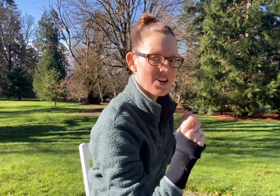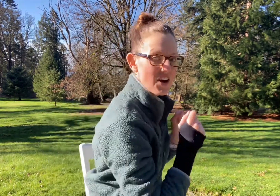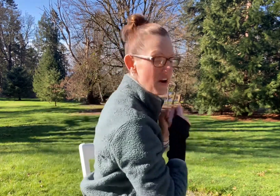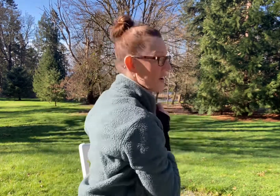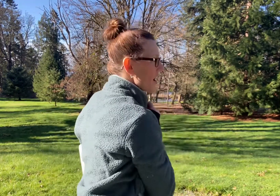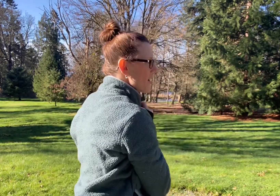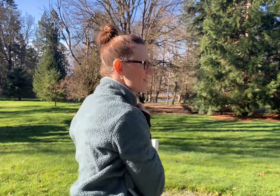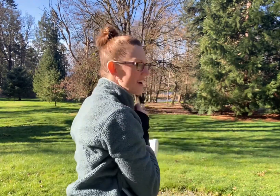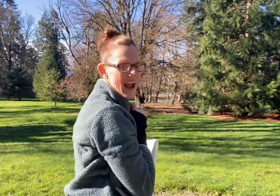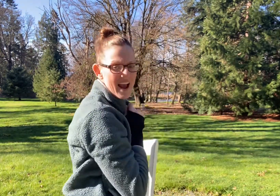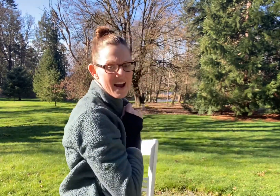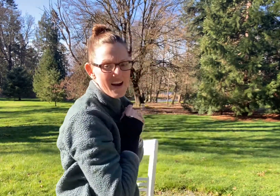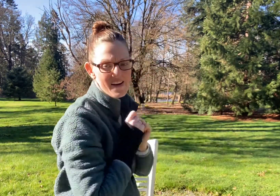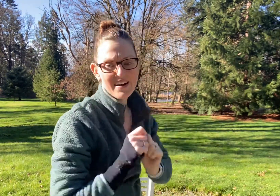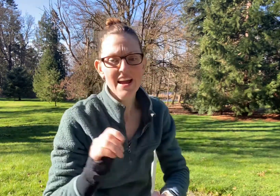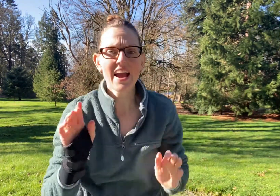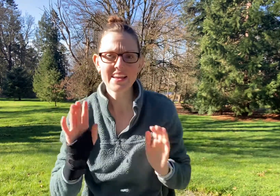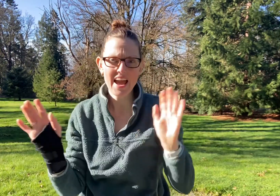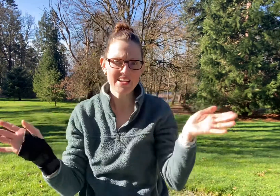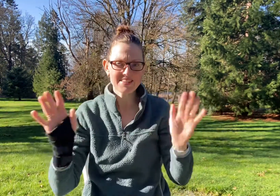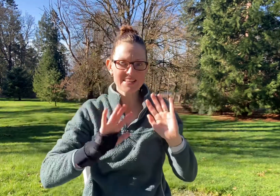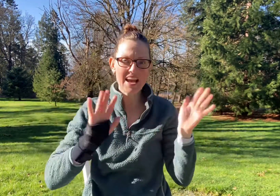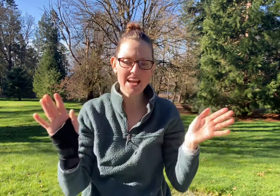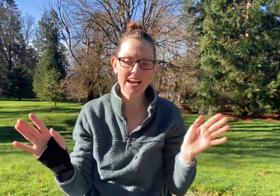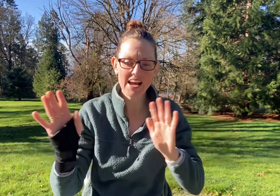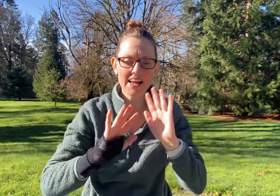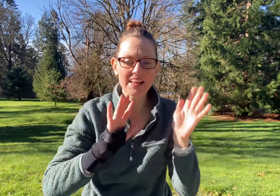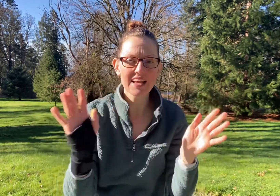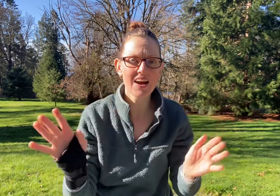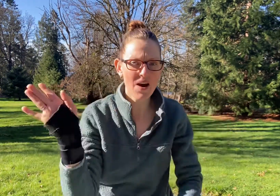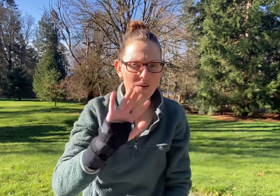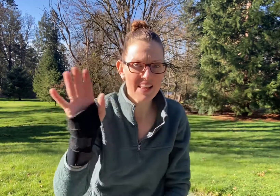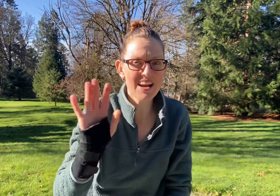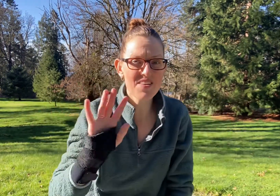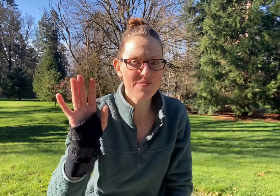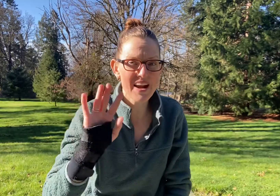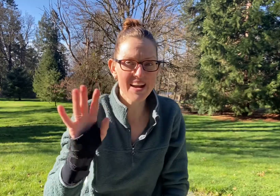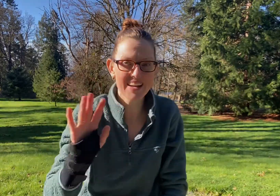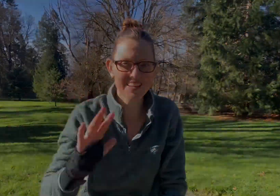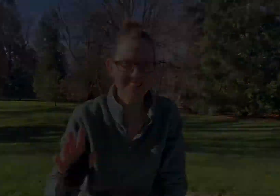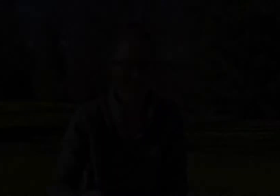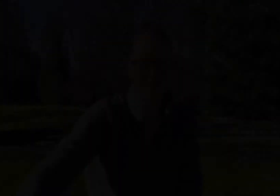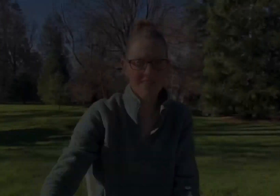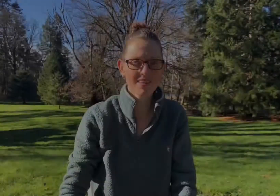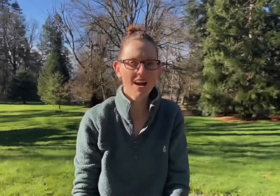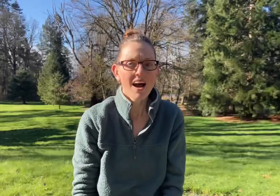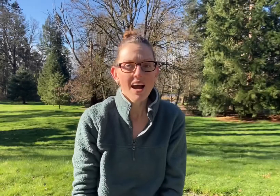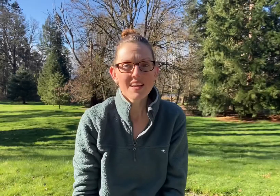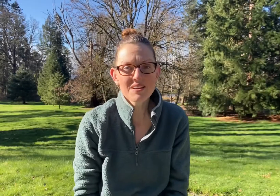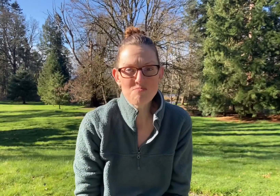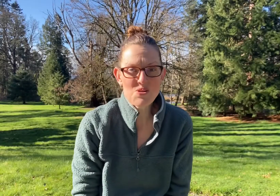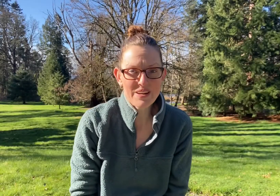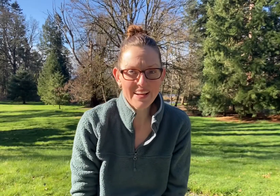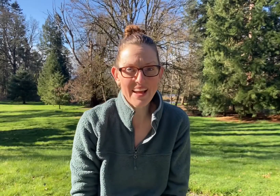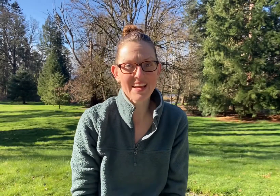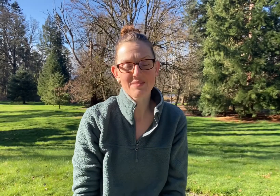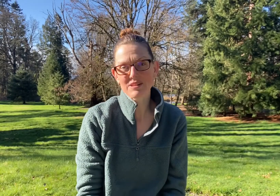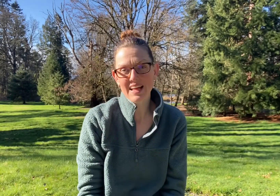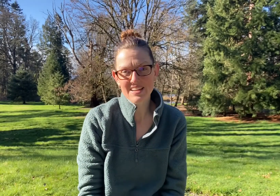turn around? Can you say hello? Hello, friends! Good morning. I'm glad you